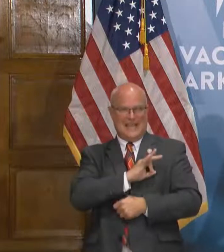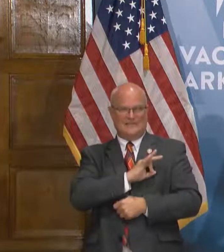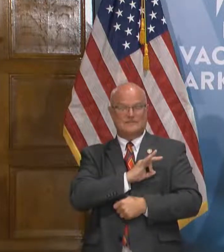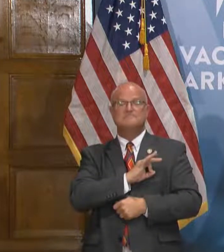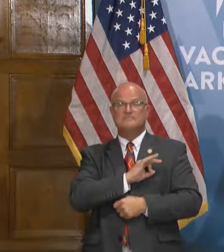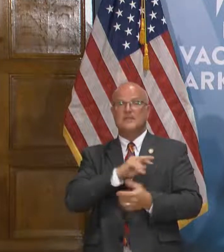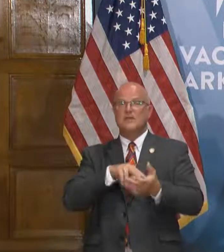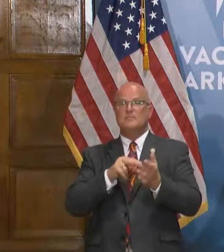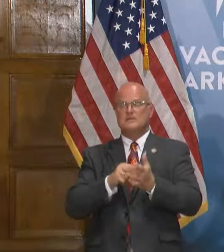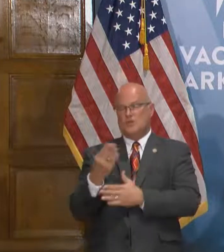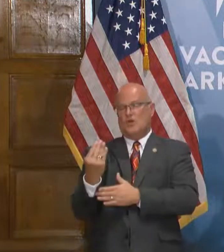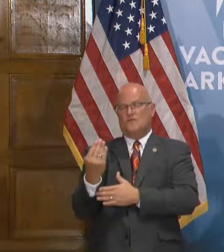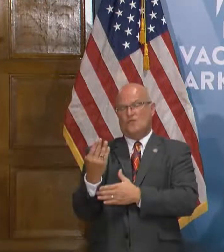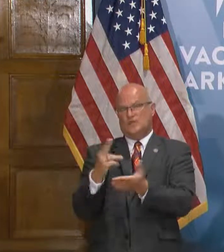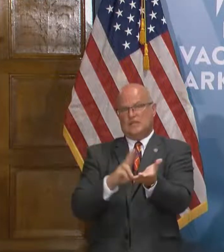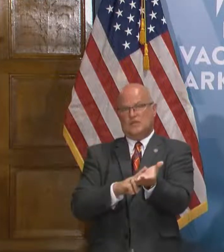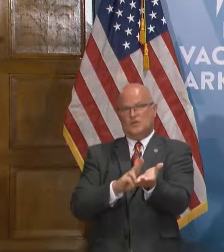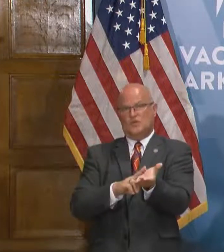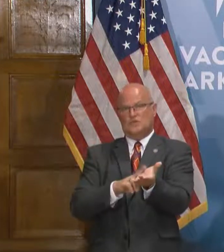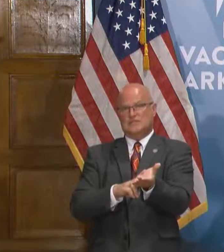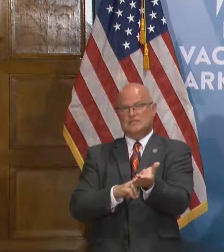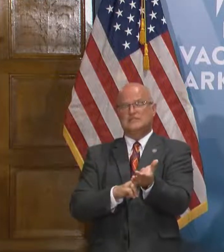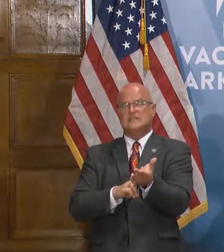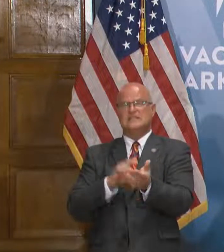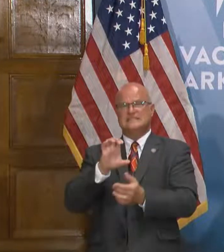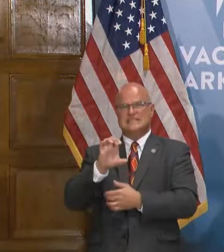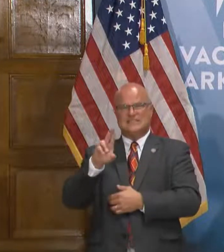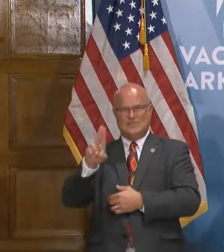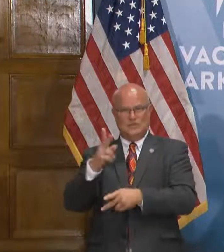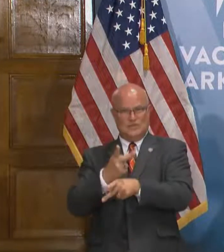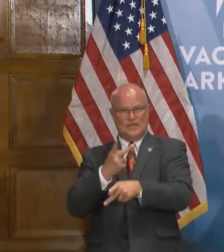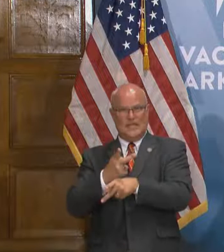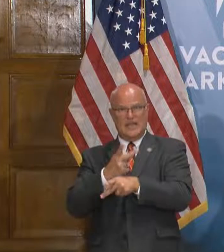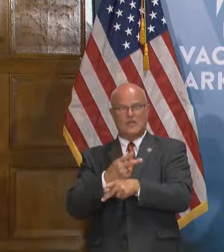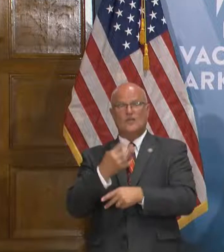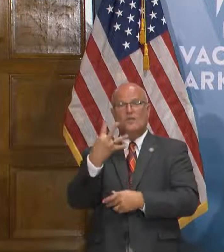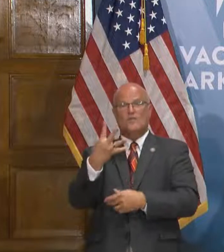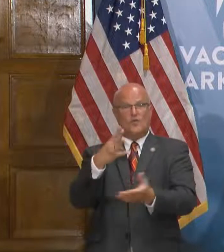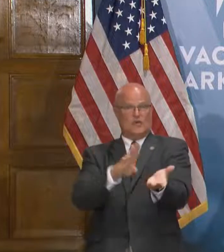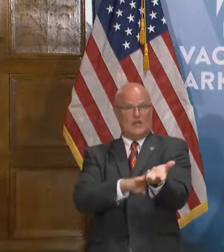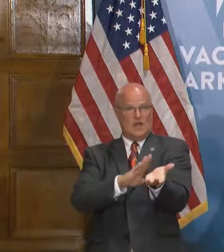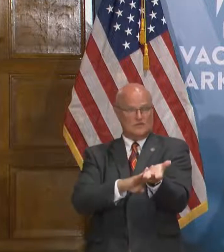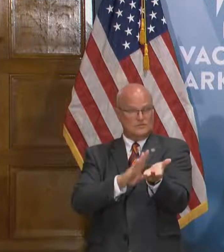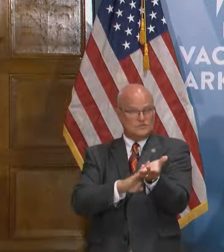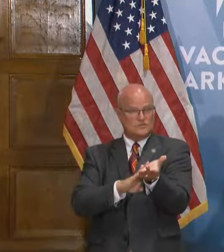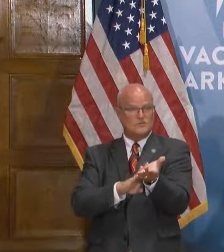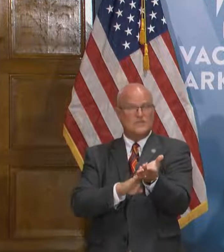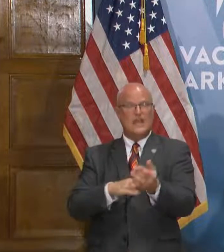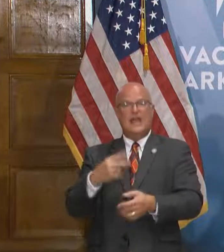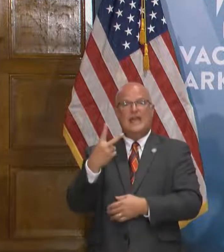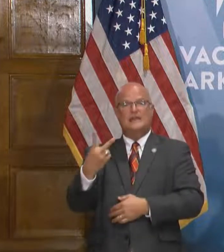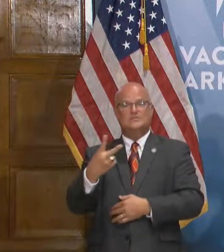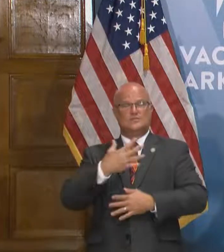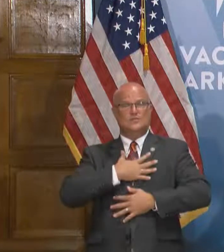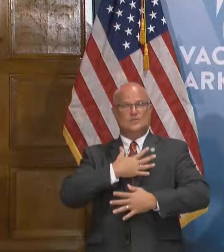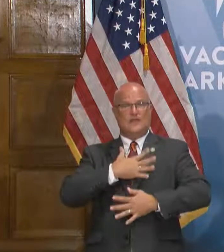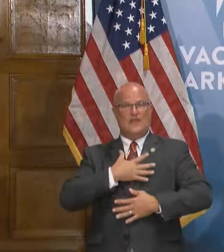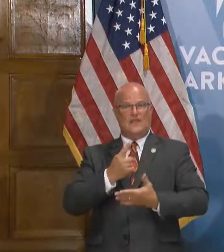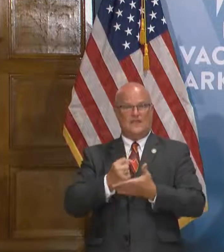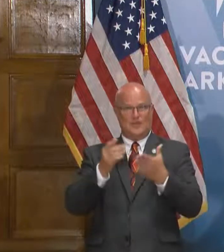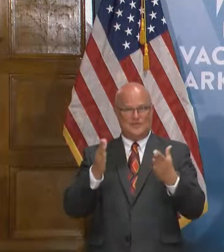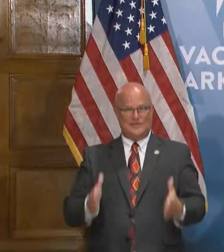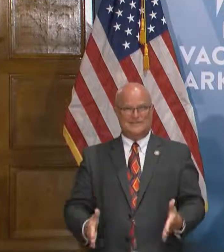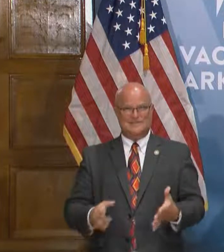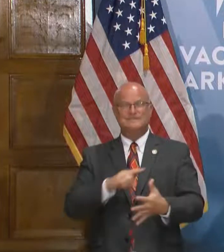of 14 nurses, 4 of those are critical care, 4 physicians, and 2 respiratory